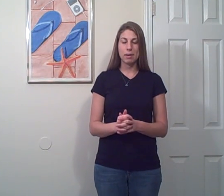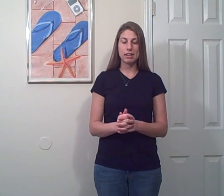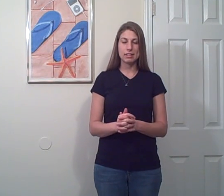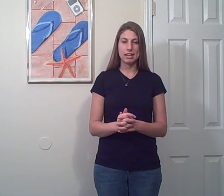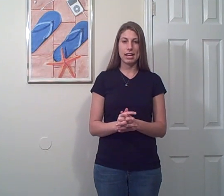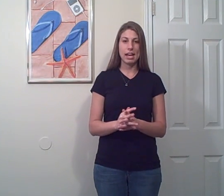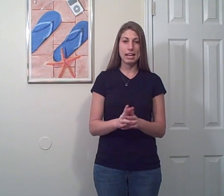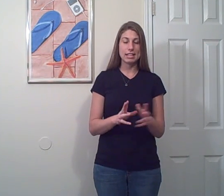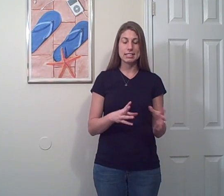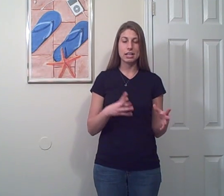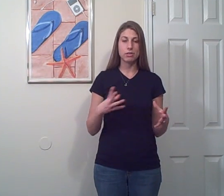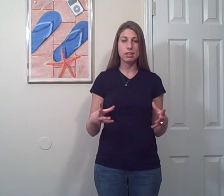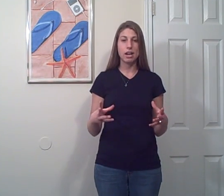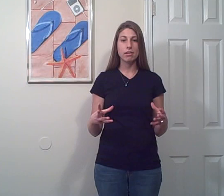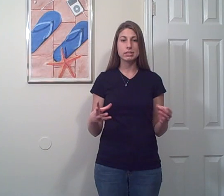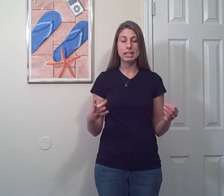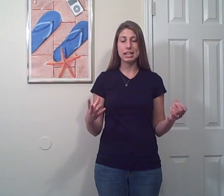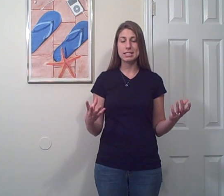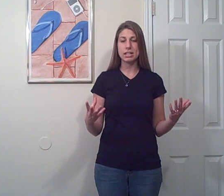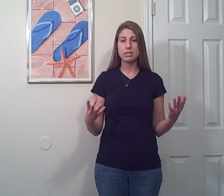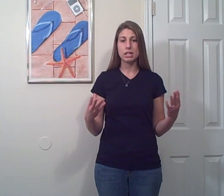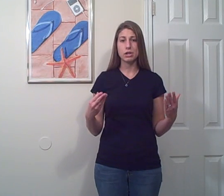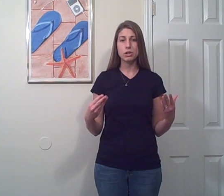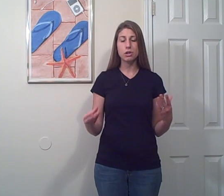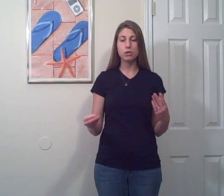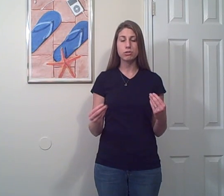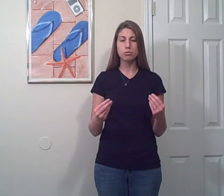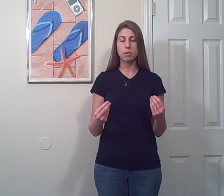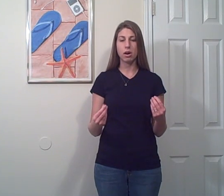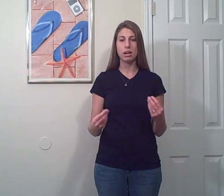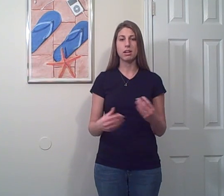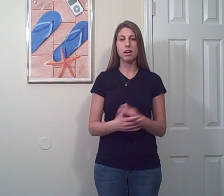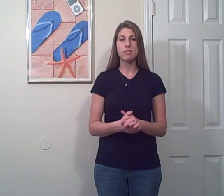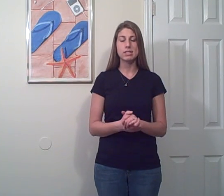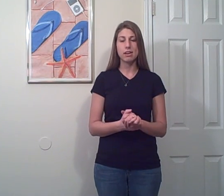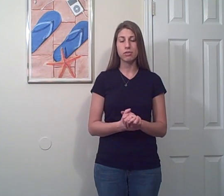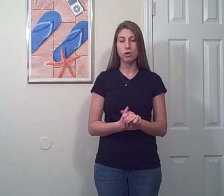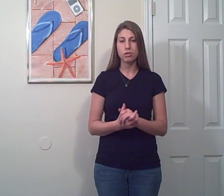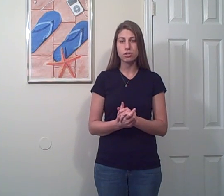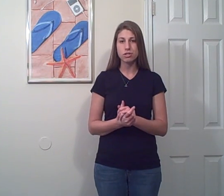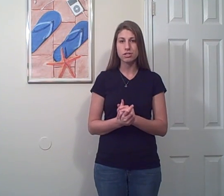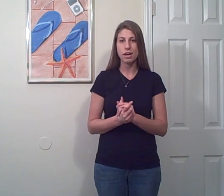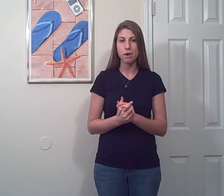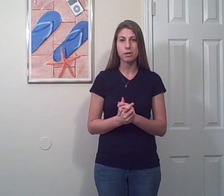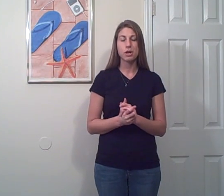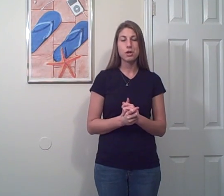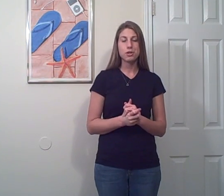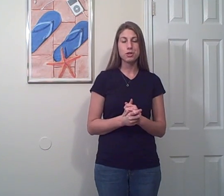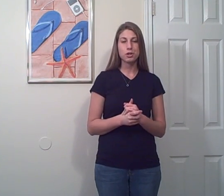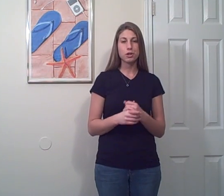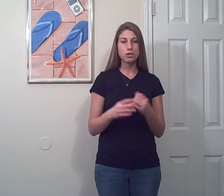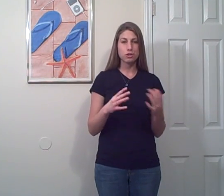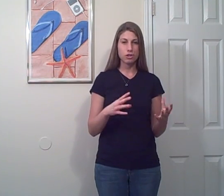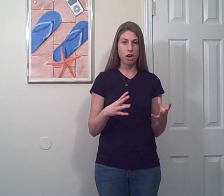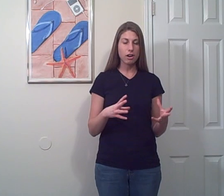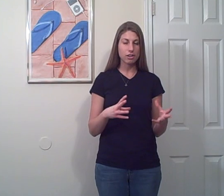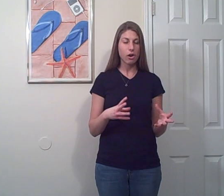About the ASL notes, ASL is a huge part of deaf culture, so your culture talk